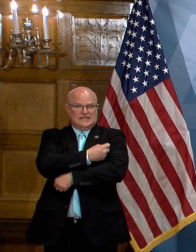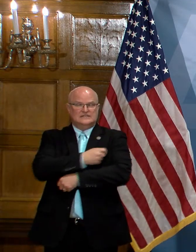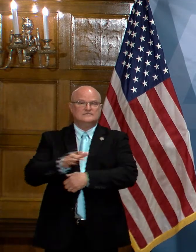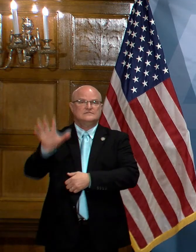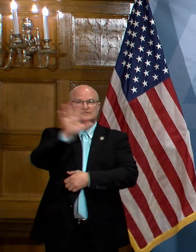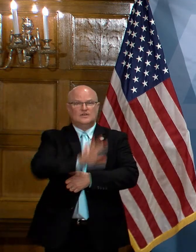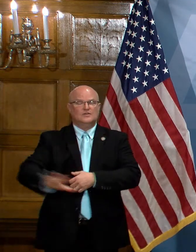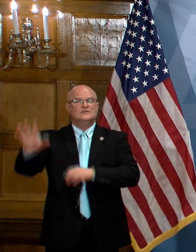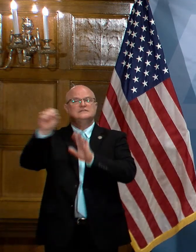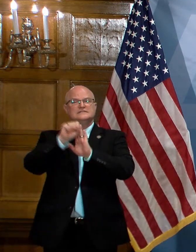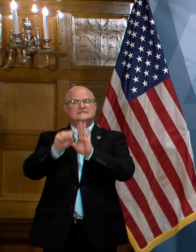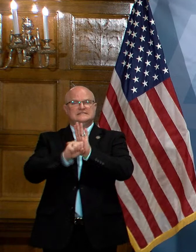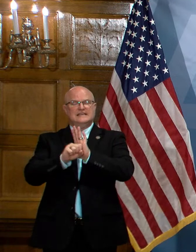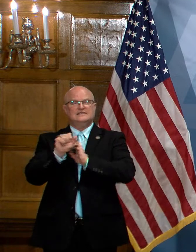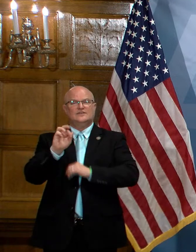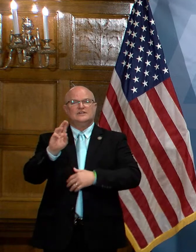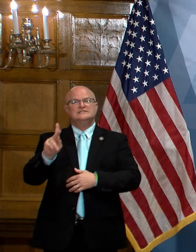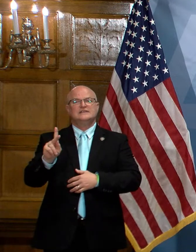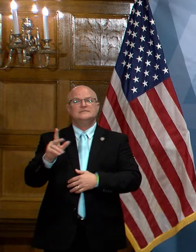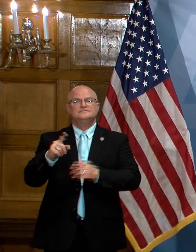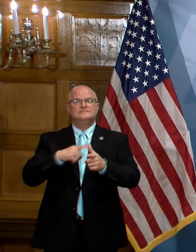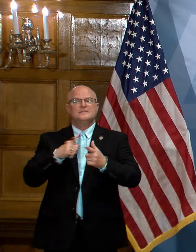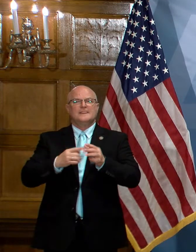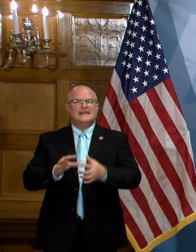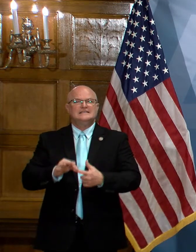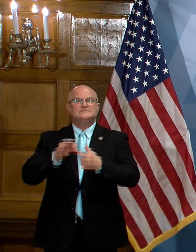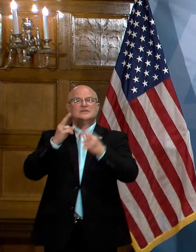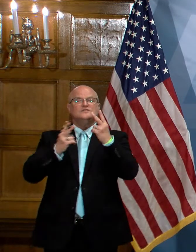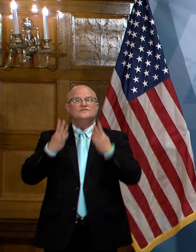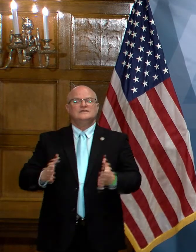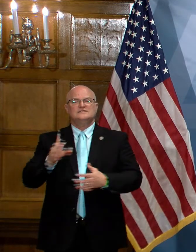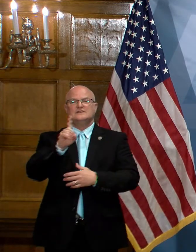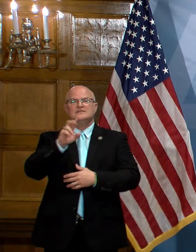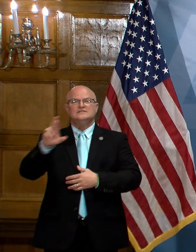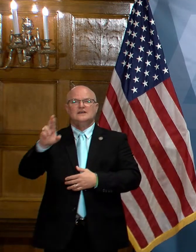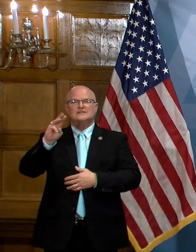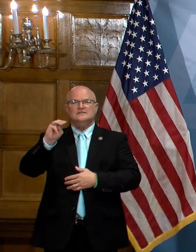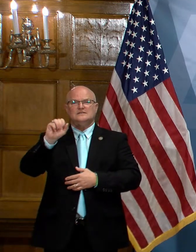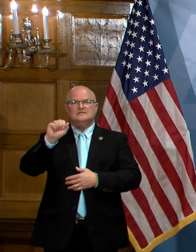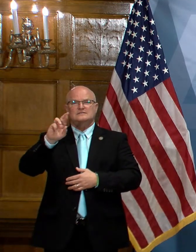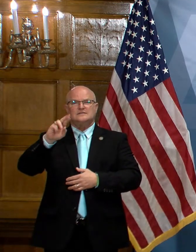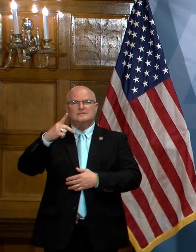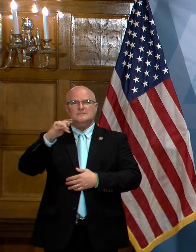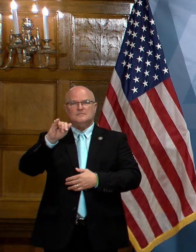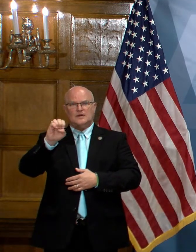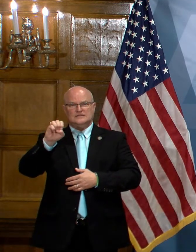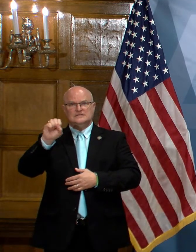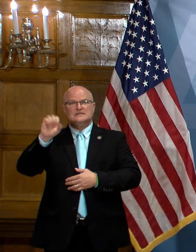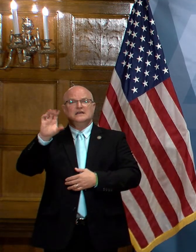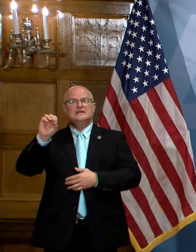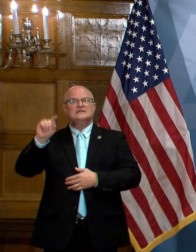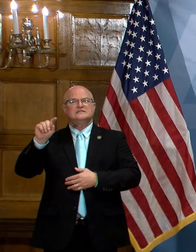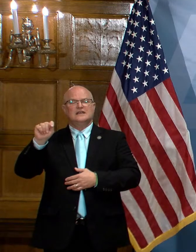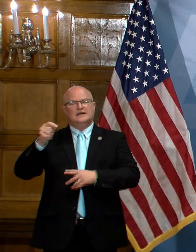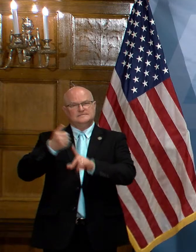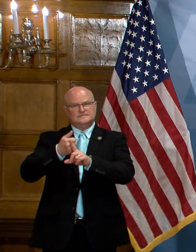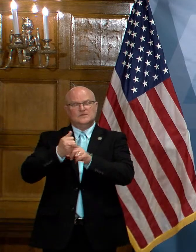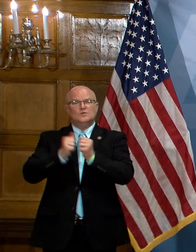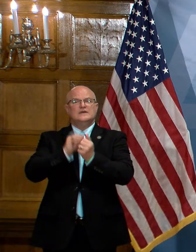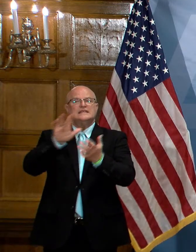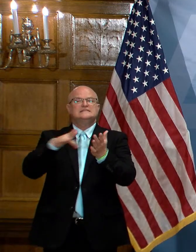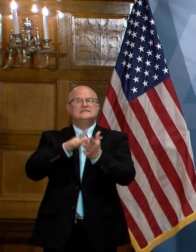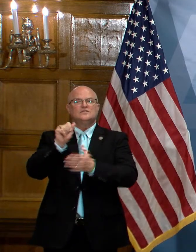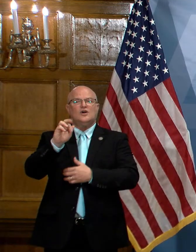vaccination distribution across Arkansas. And then we have a special guest today, Dr. Margie Scott, who is with the